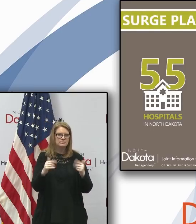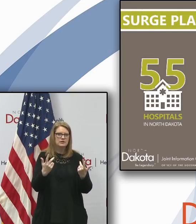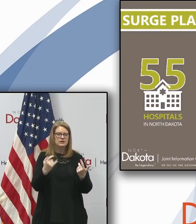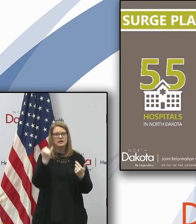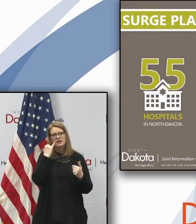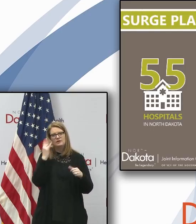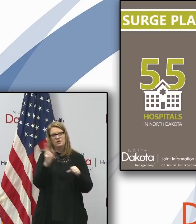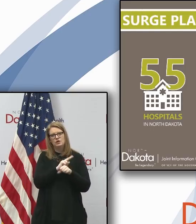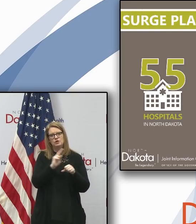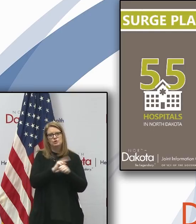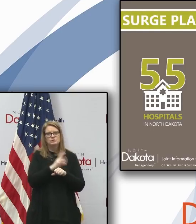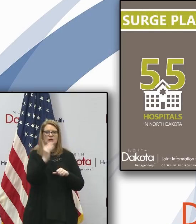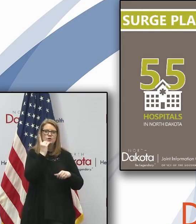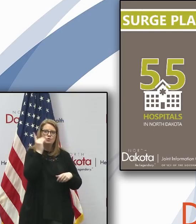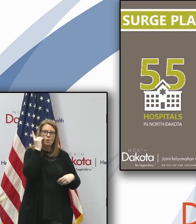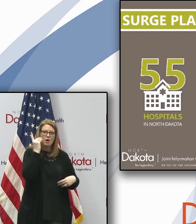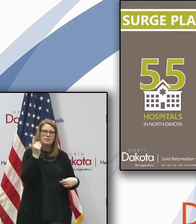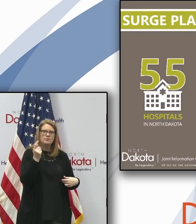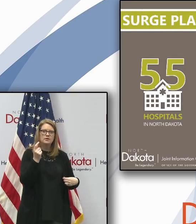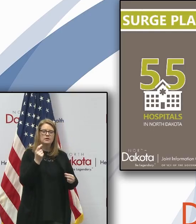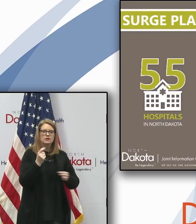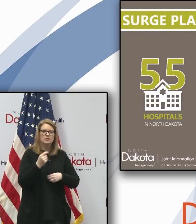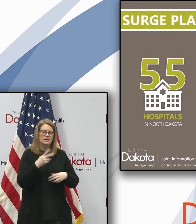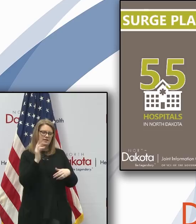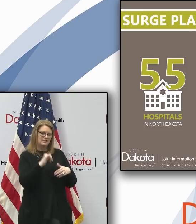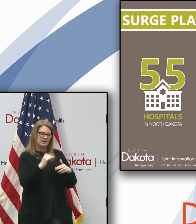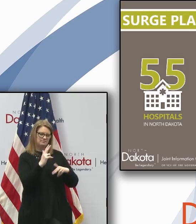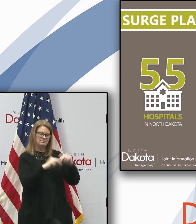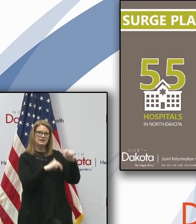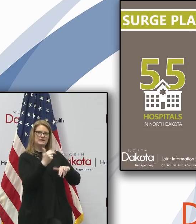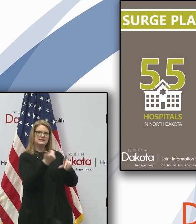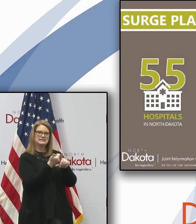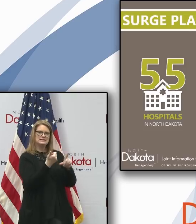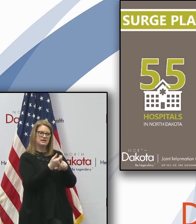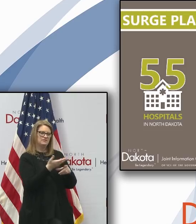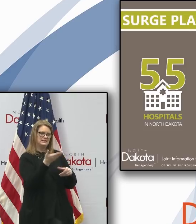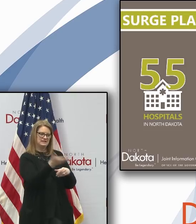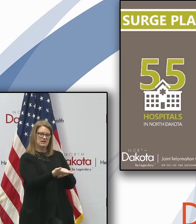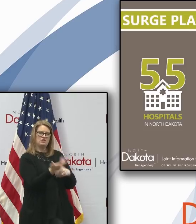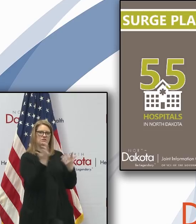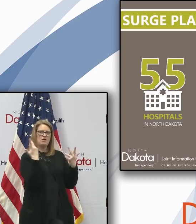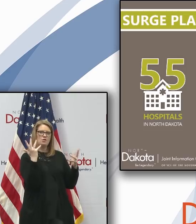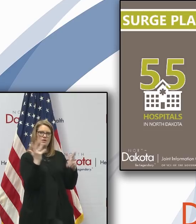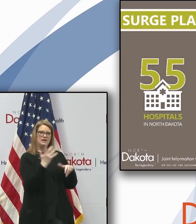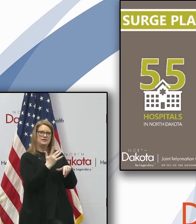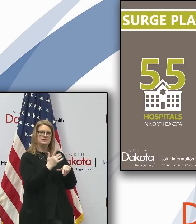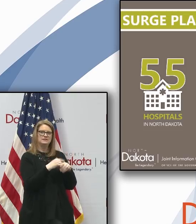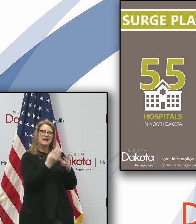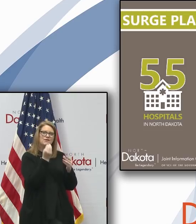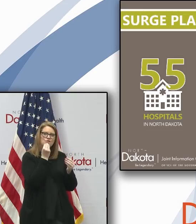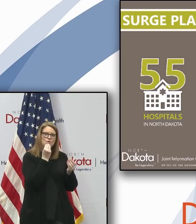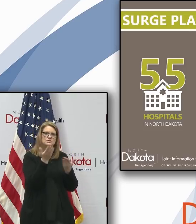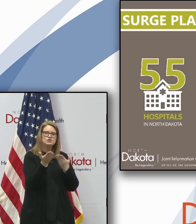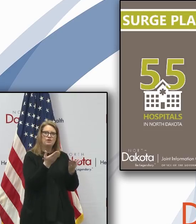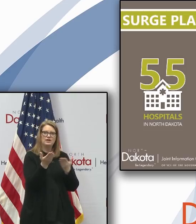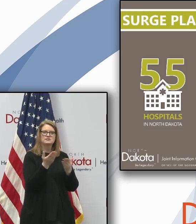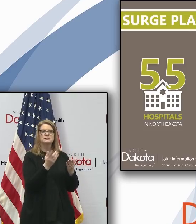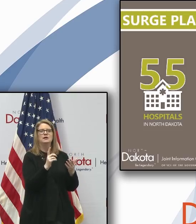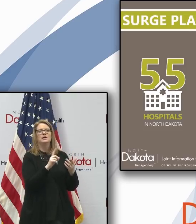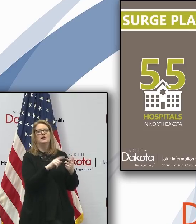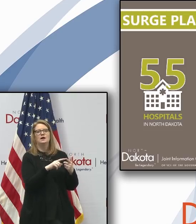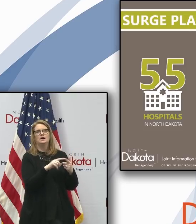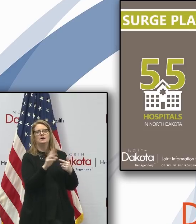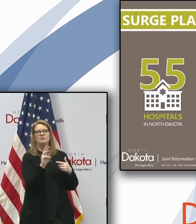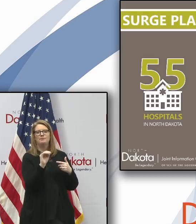use an existing dormitory, the infrastructure is there for some of the other things you need, like food service, and the